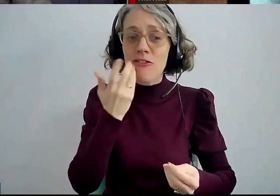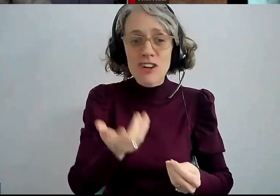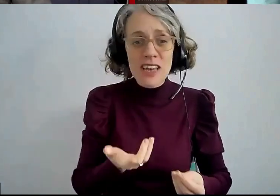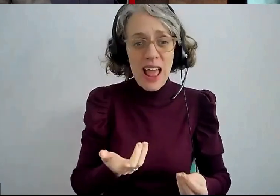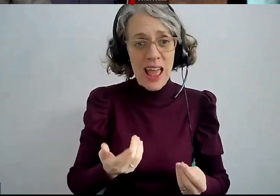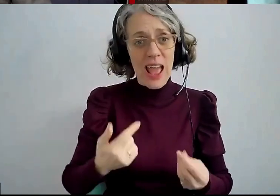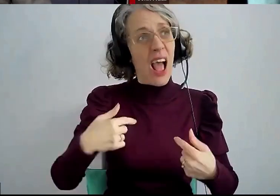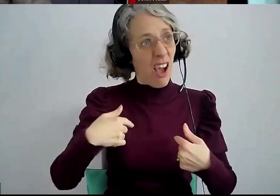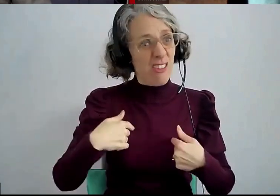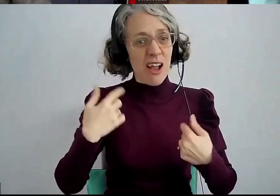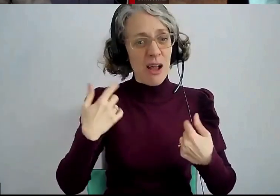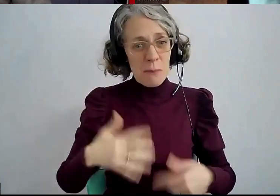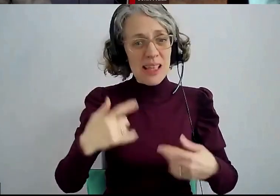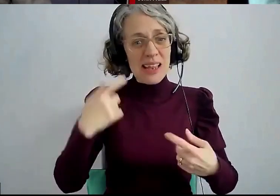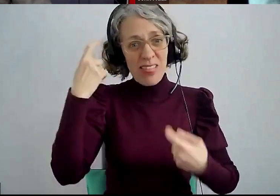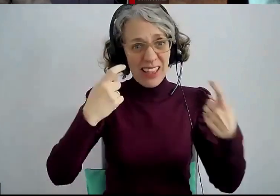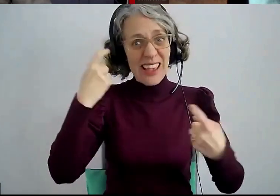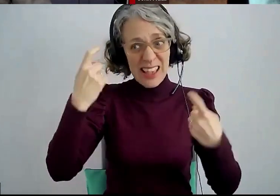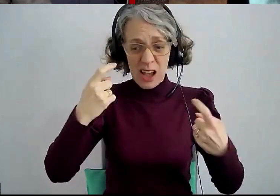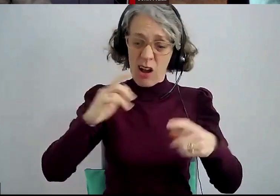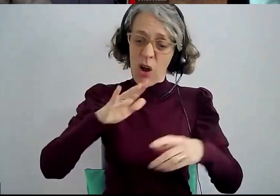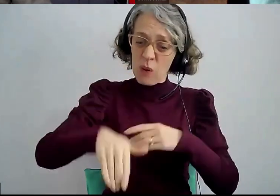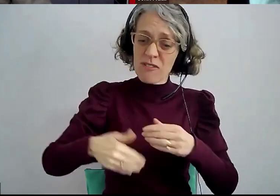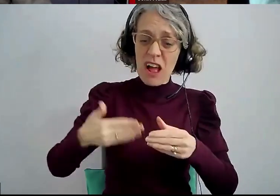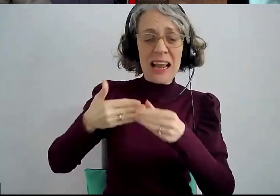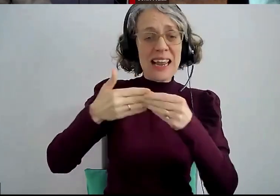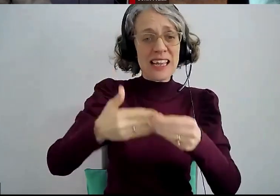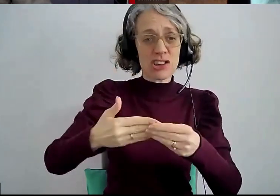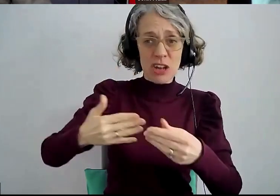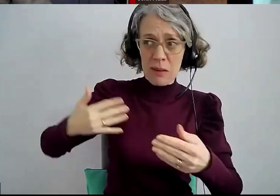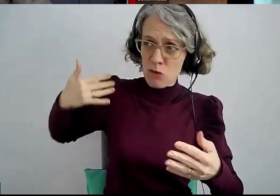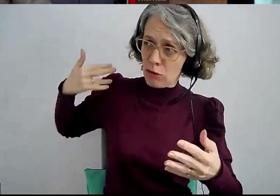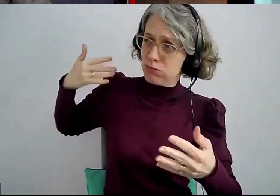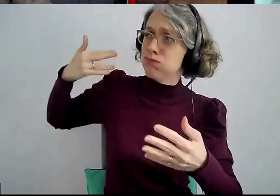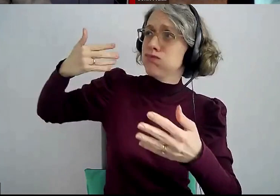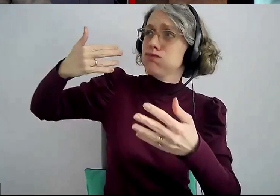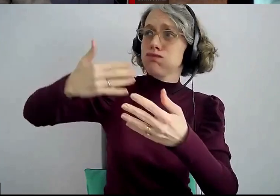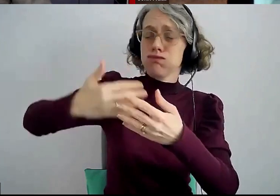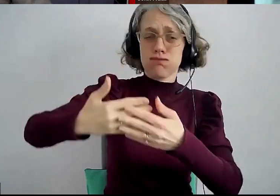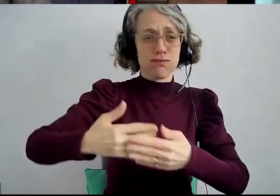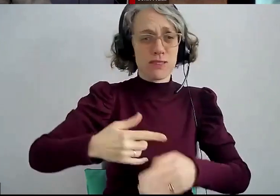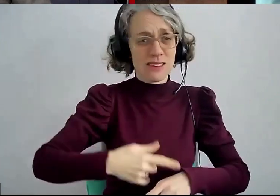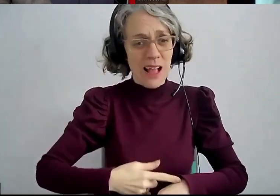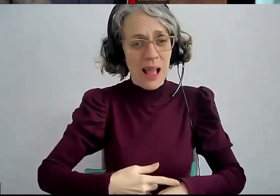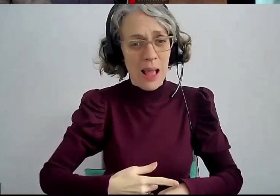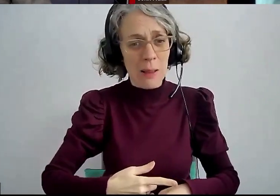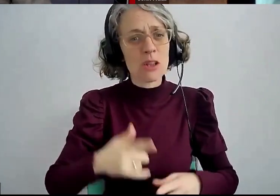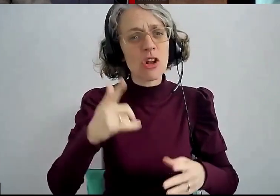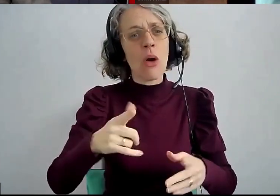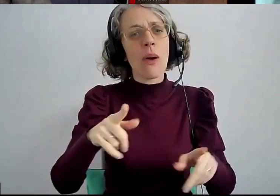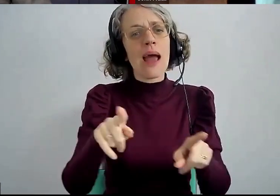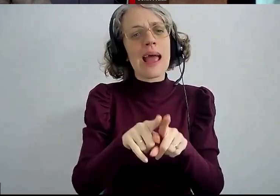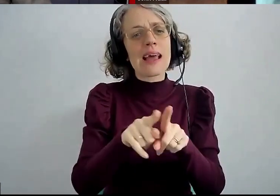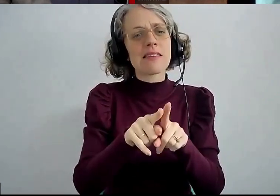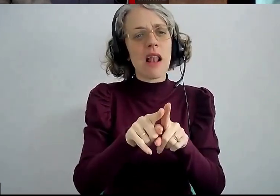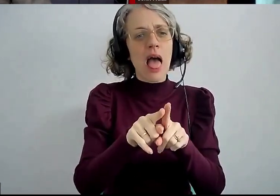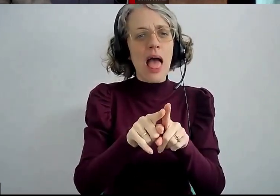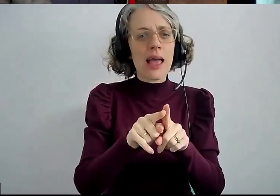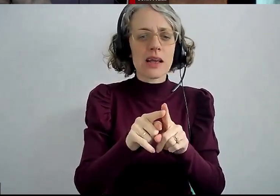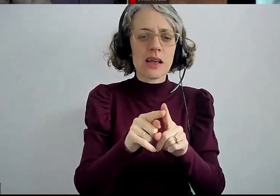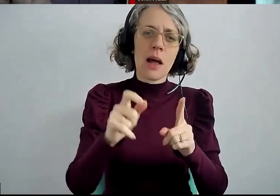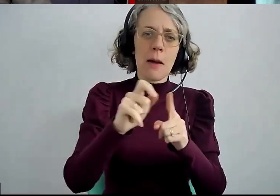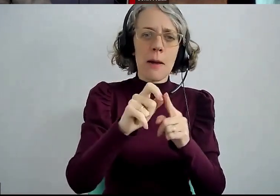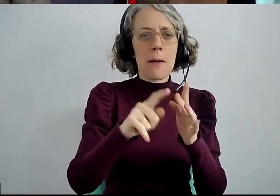about it probably quite a long time. So it's a pilgrimage, it's a journey, it's a